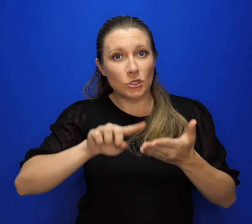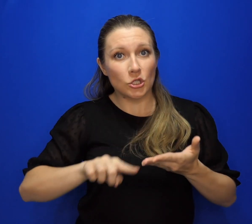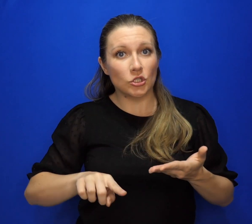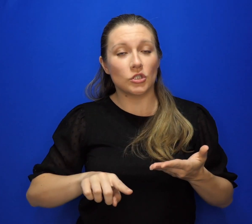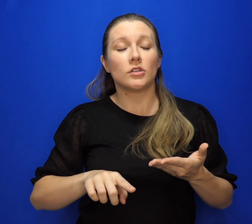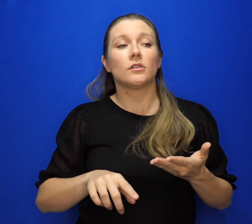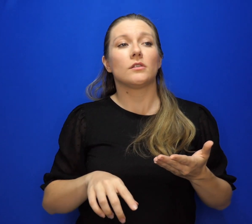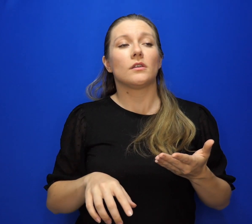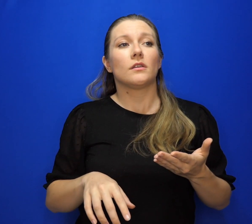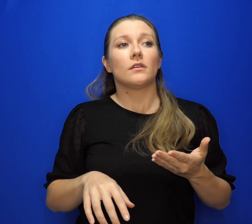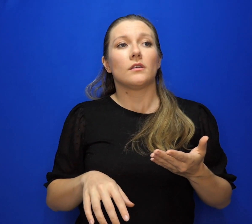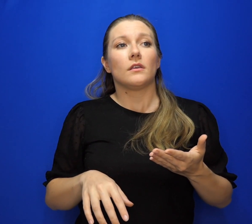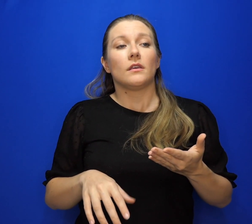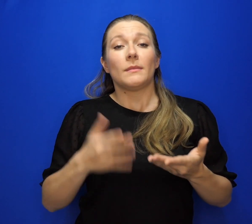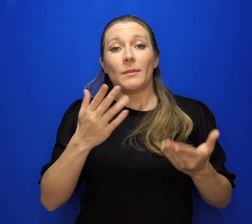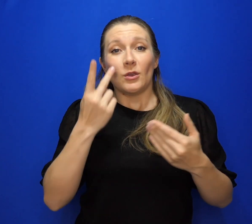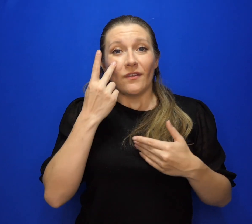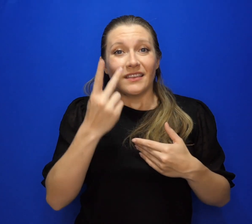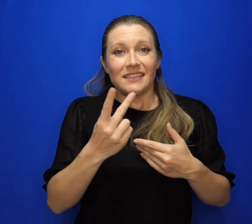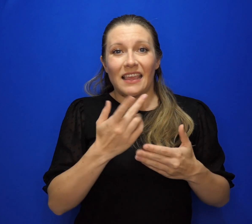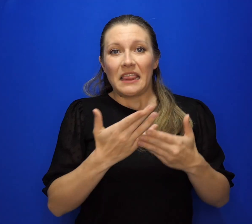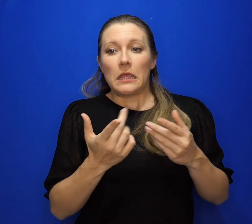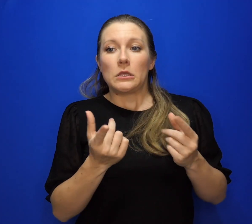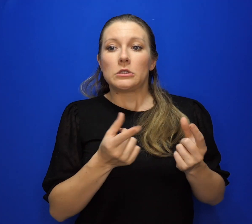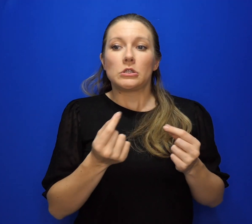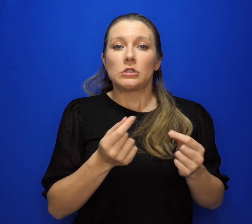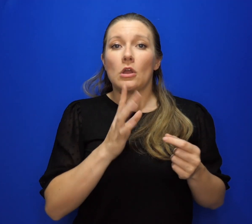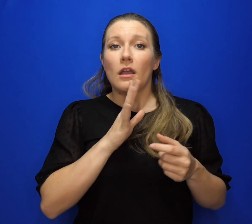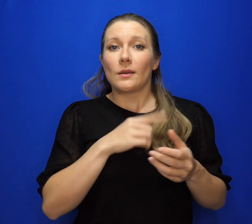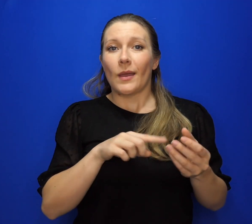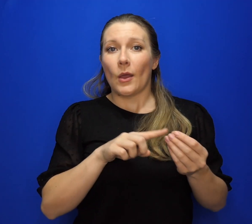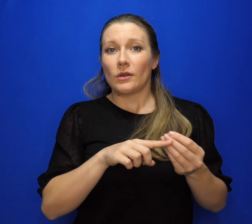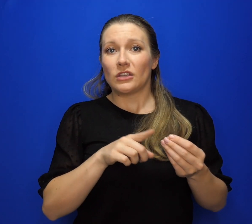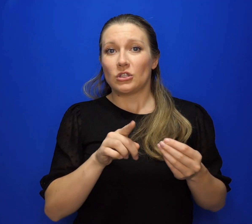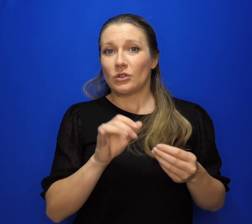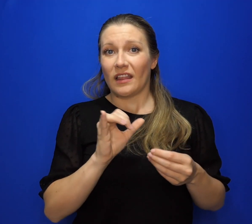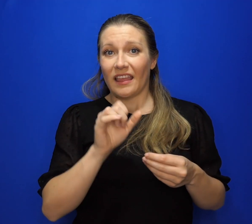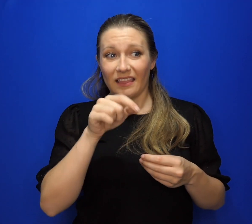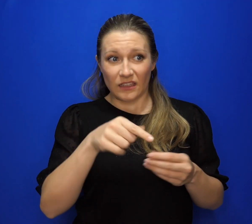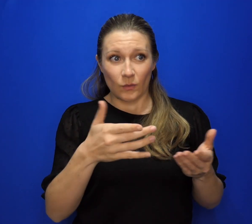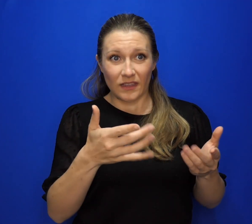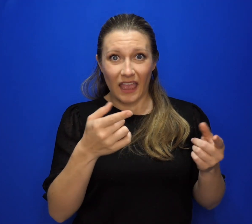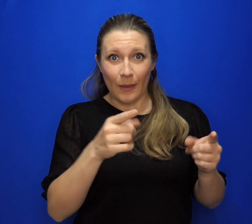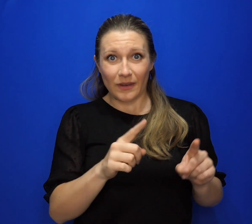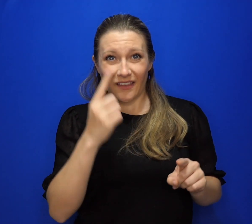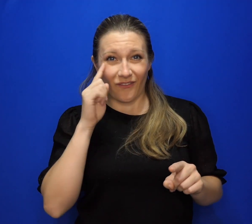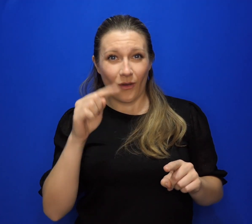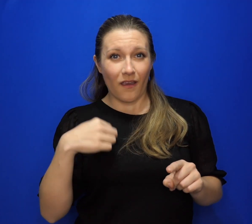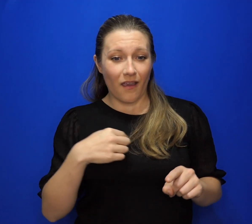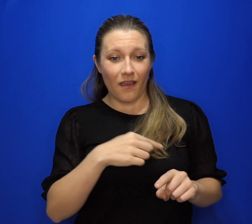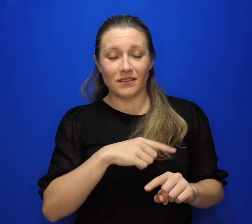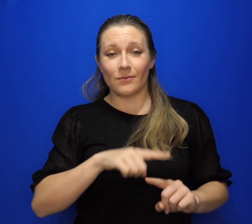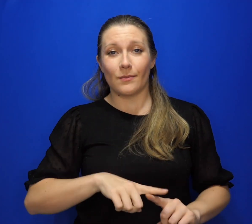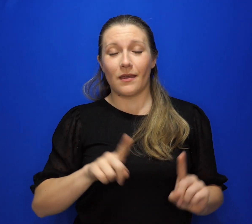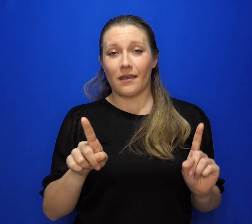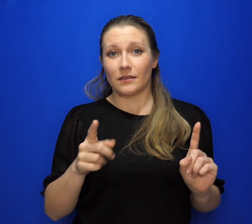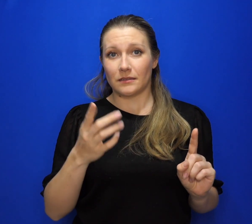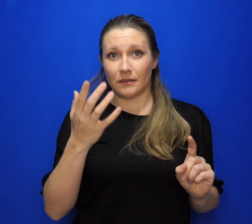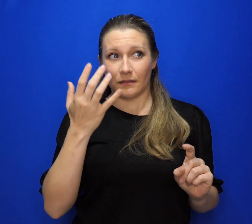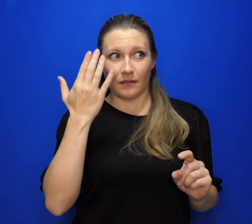some things talked about and you're like, that's what's happening for us. But I don't know, is this right? Should I try, what